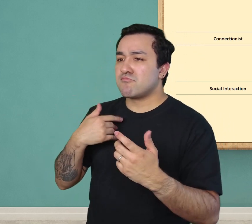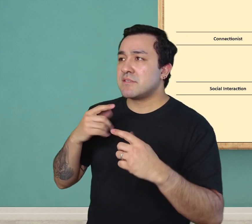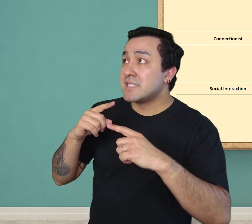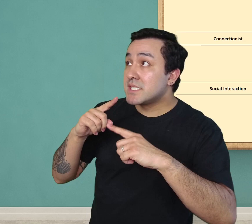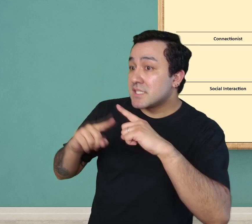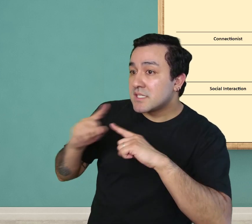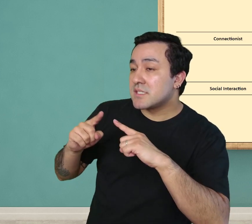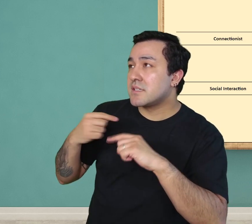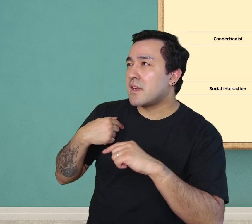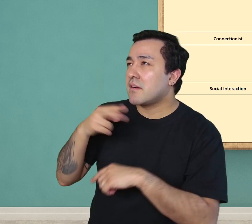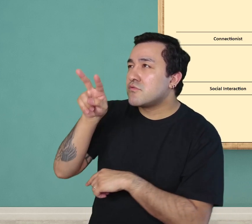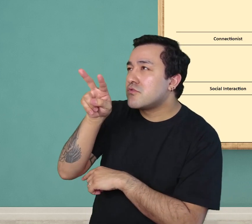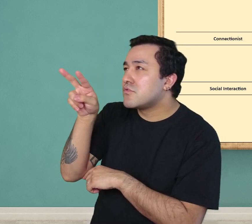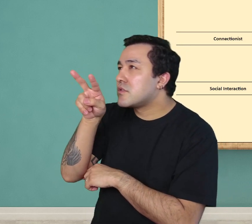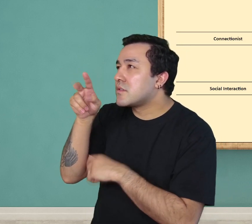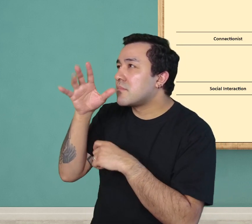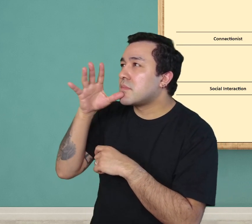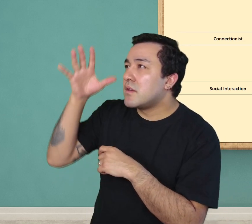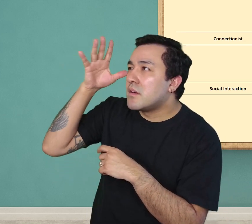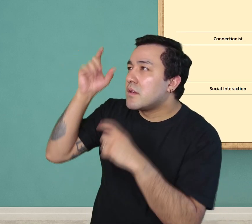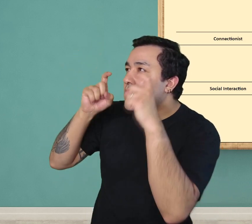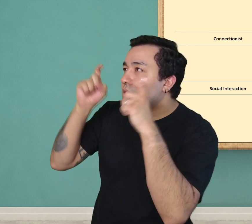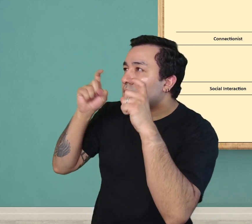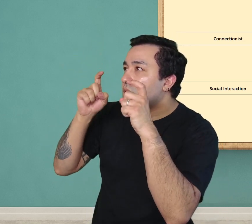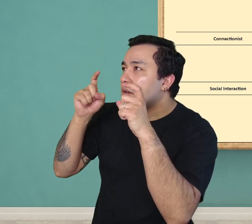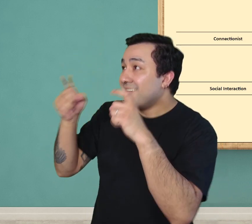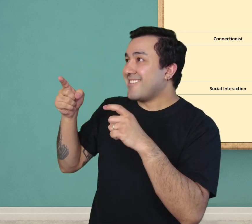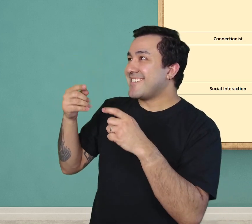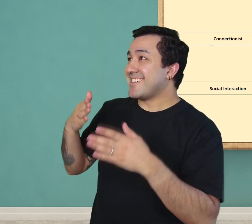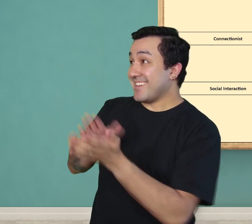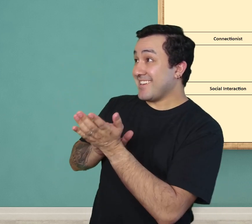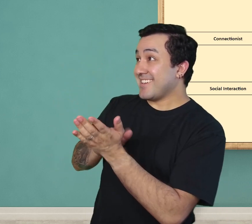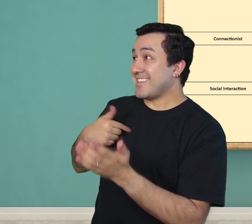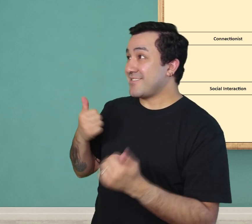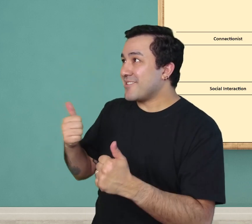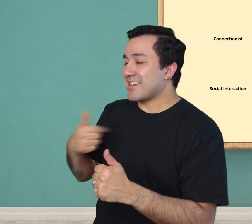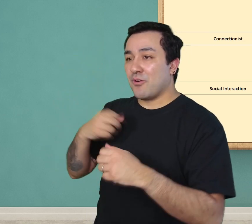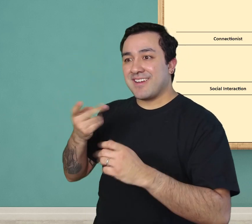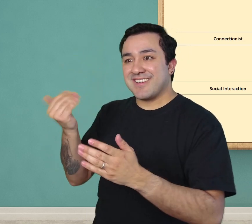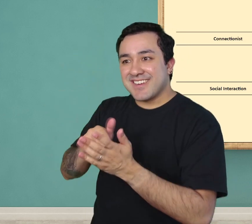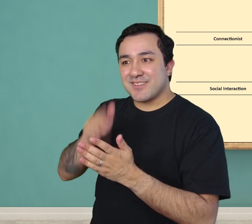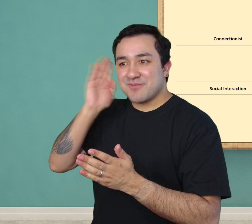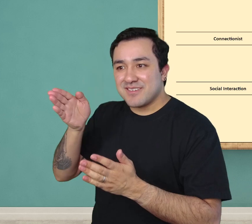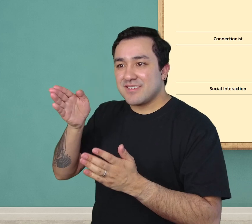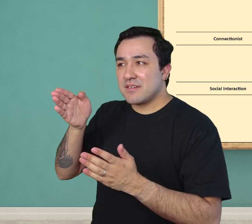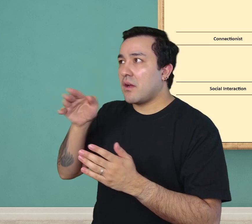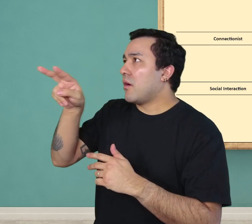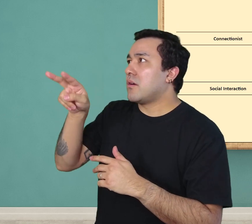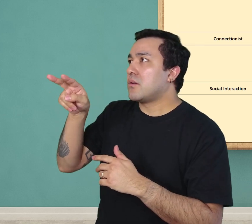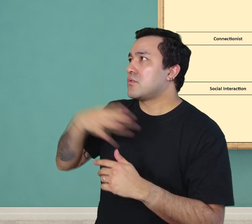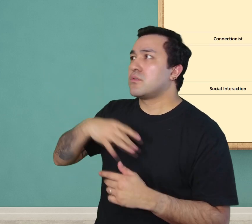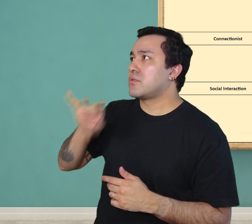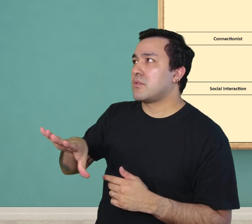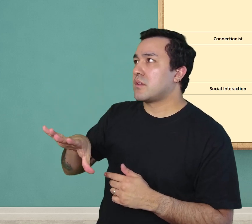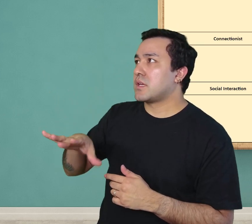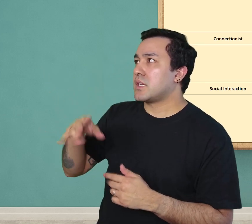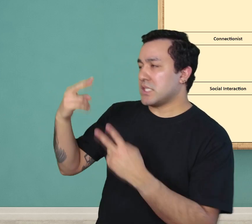language use. If they are receiving praise, they know they should continue doing that. Whereas, if they are perceiving they are